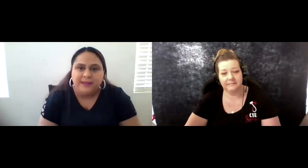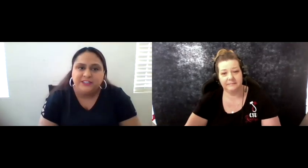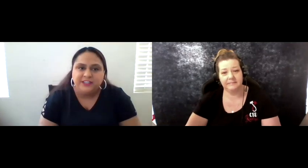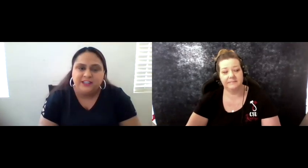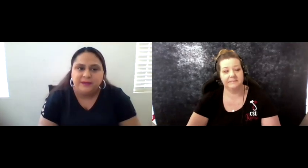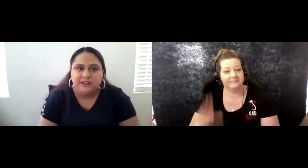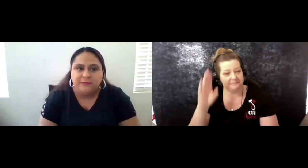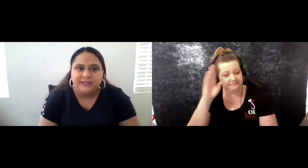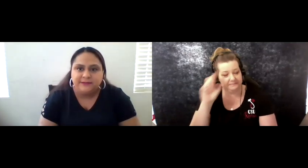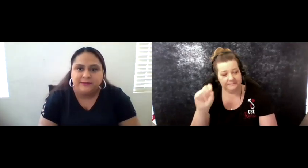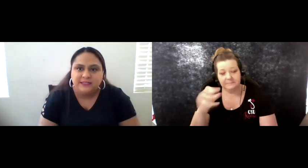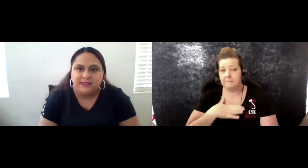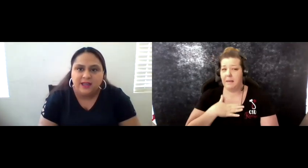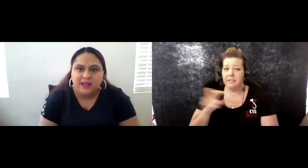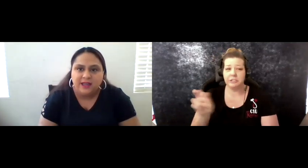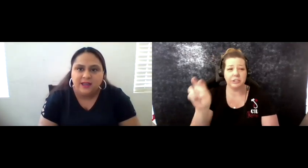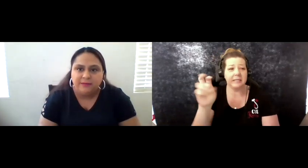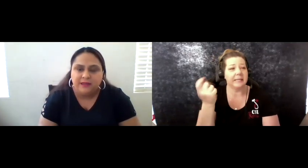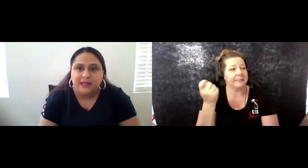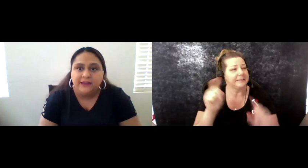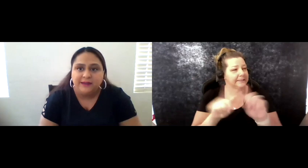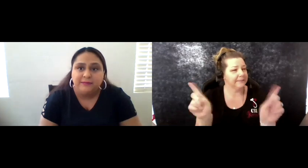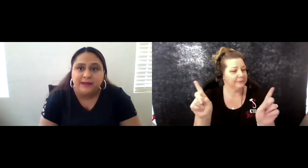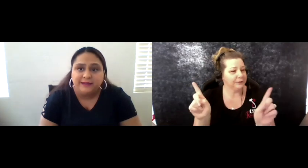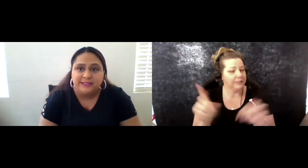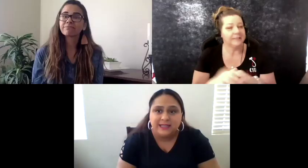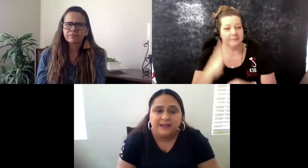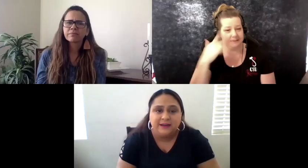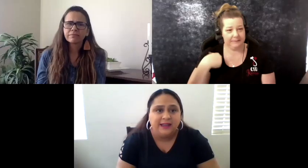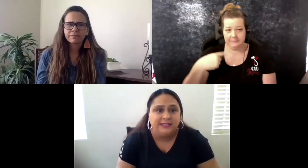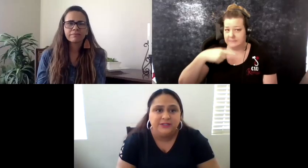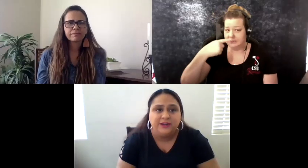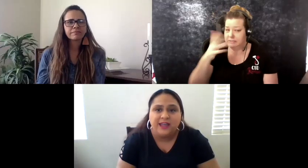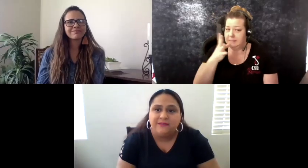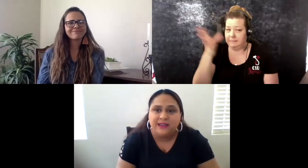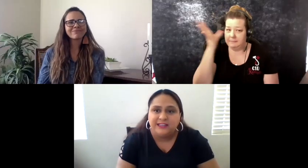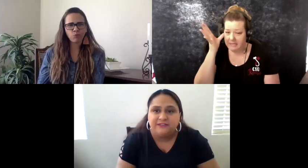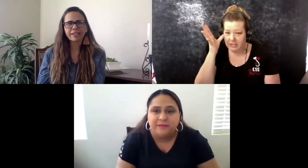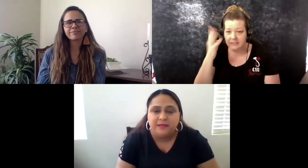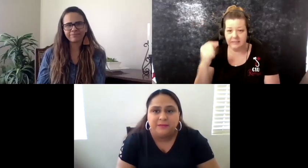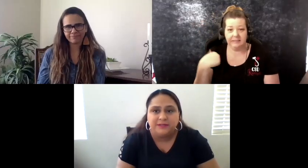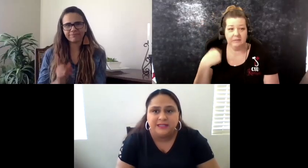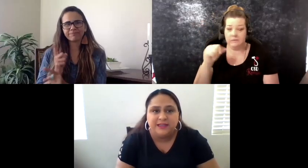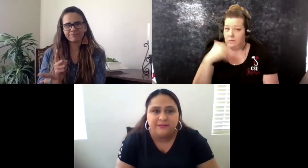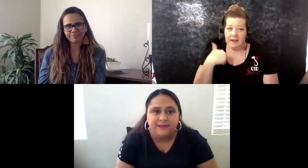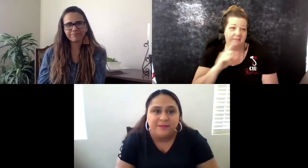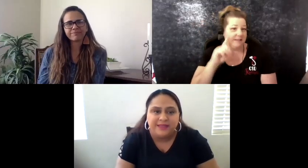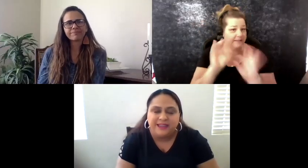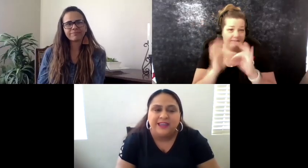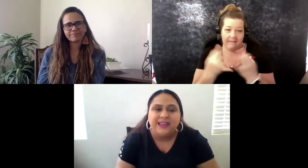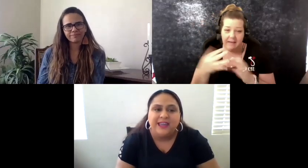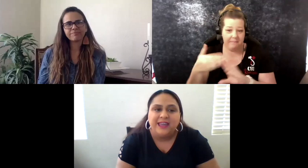Hi, yes. My journey has been a little bit different, being that I am a hearing parent and I do not have any deaf family members